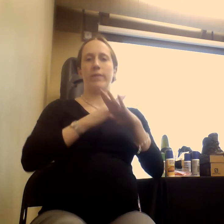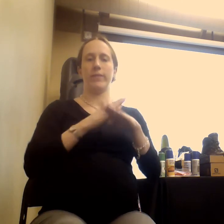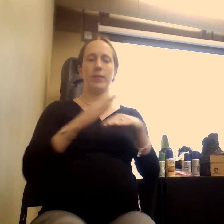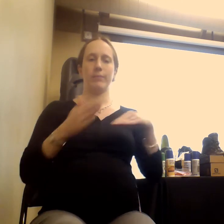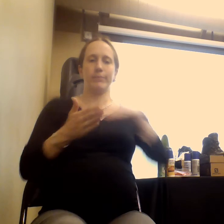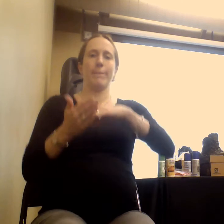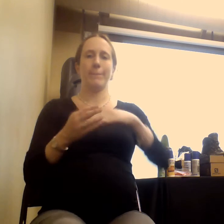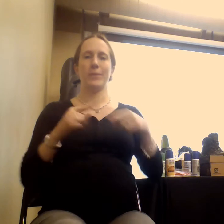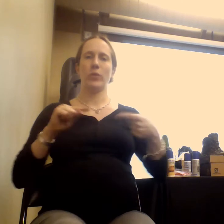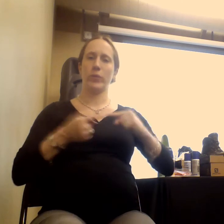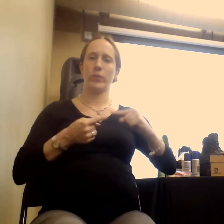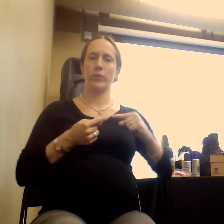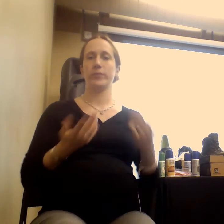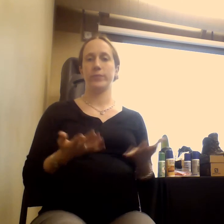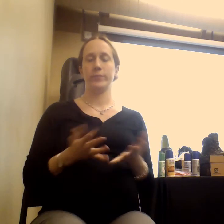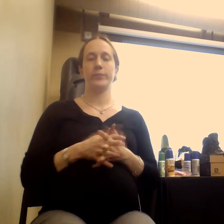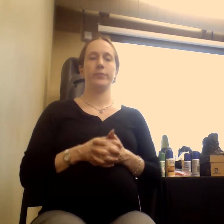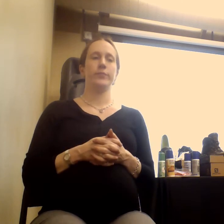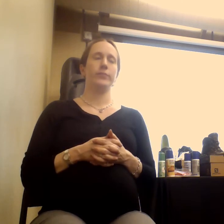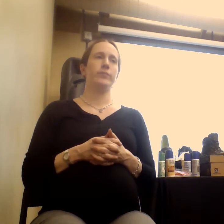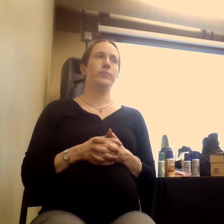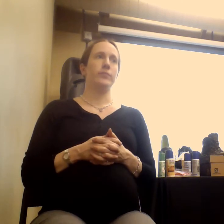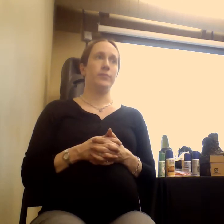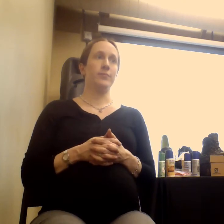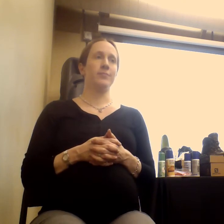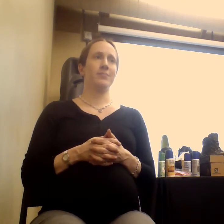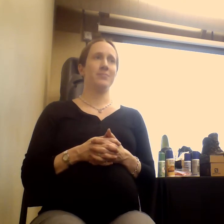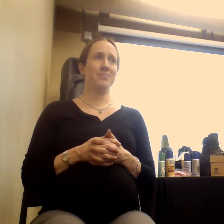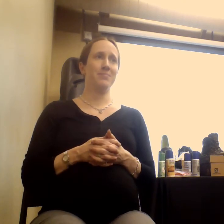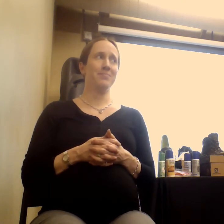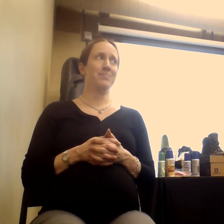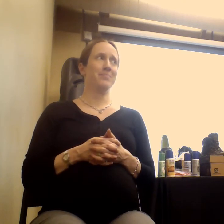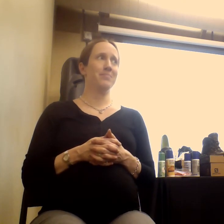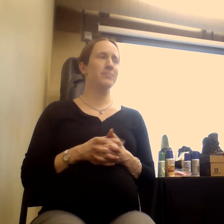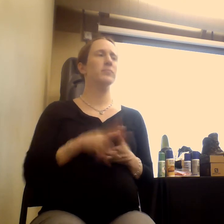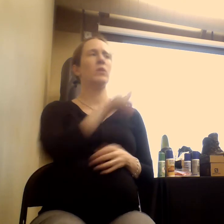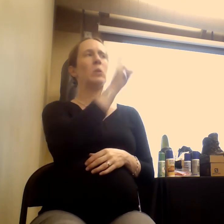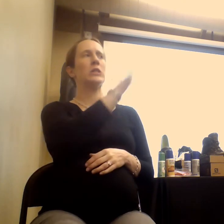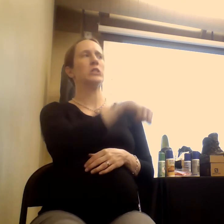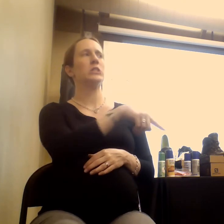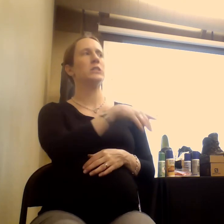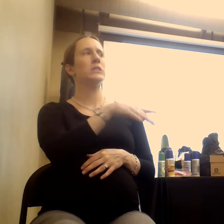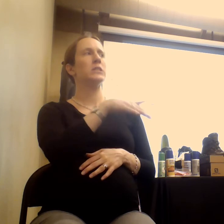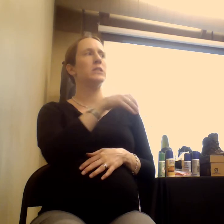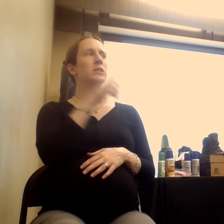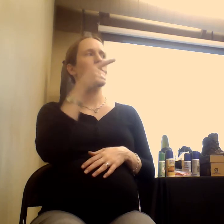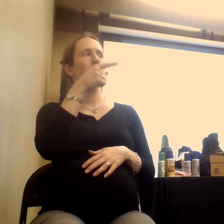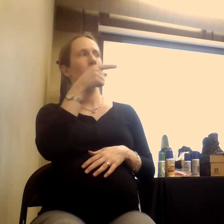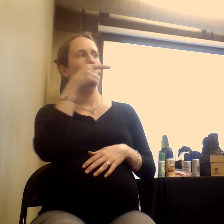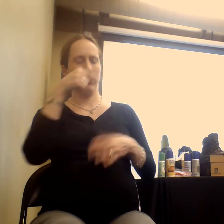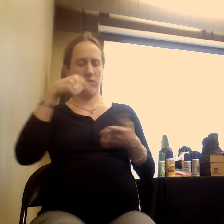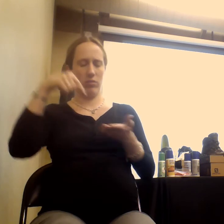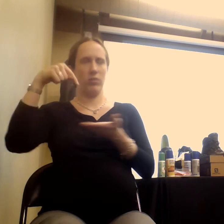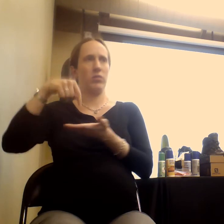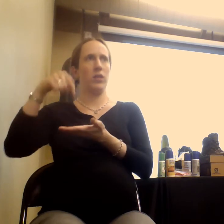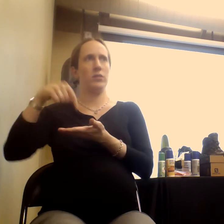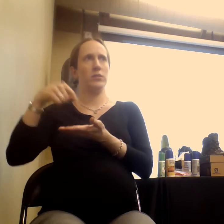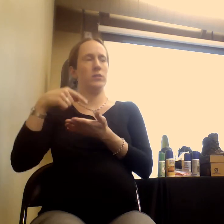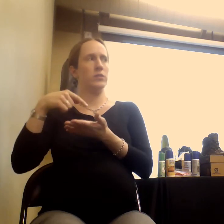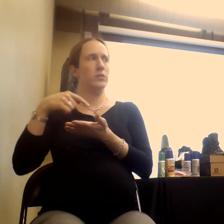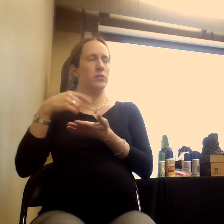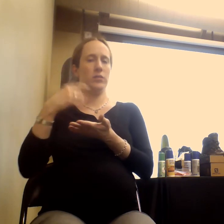problem. All right, so here we go. Question, Yeah. will these be used for something like